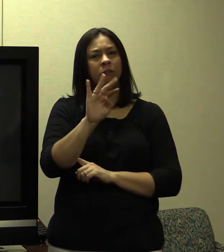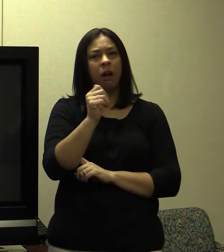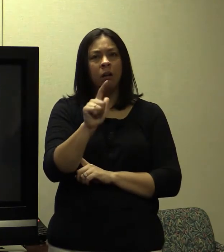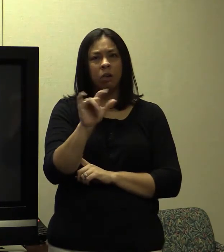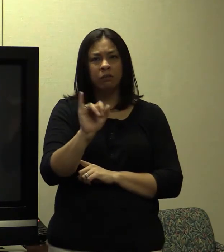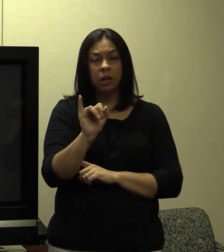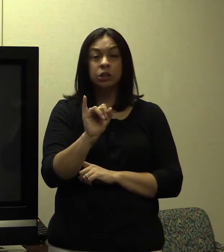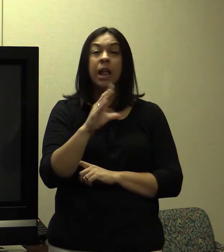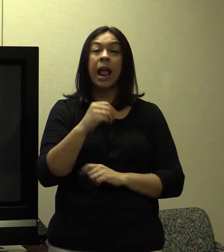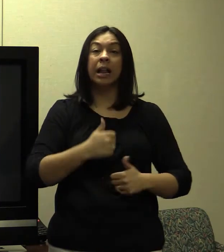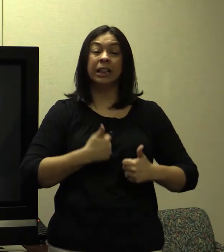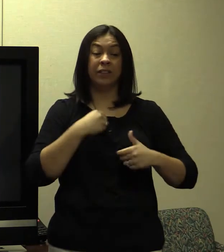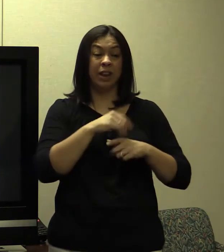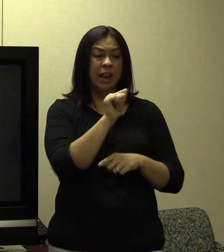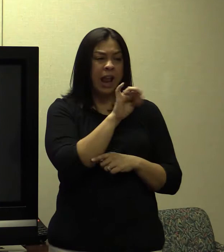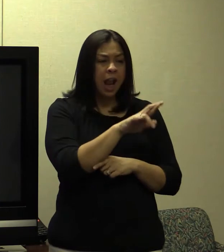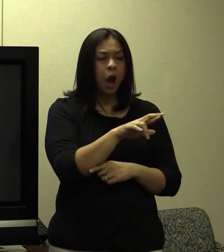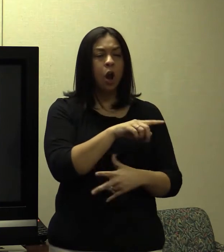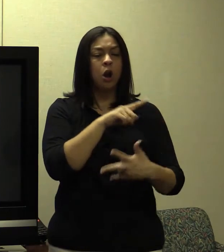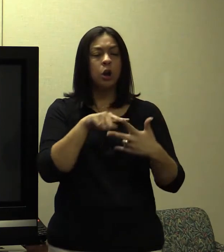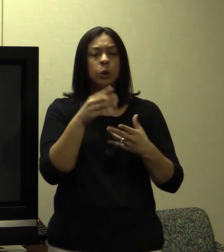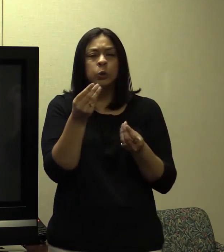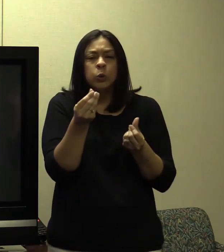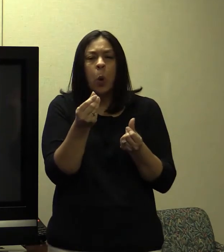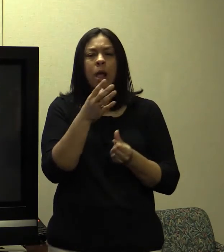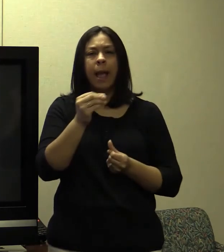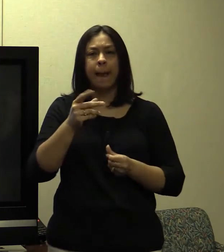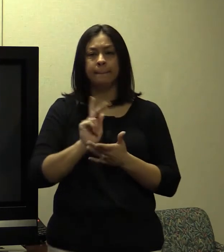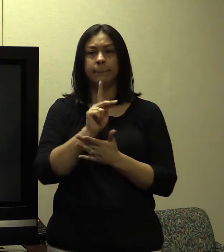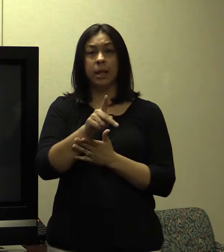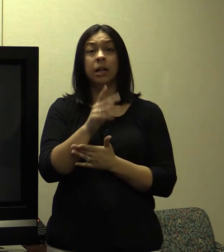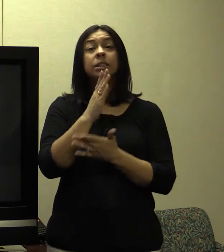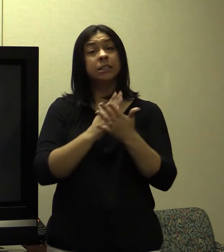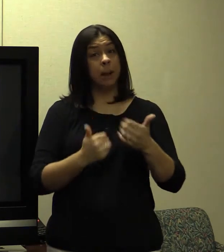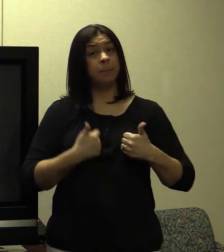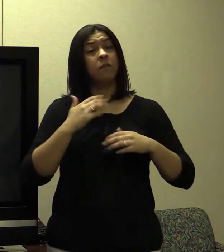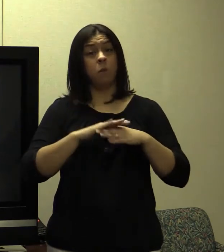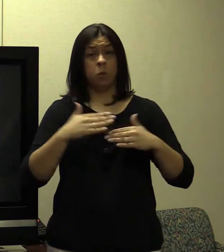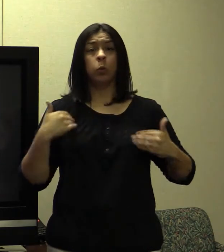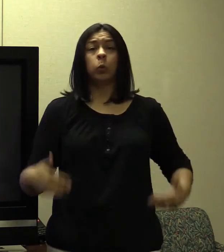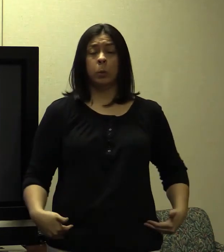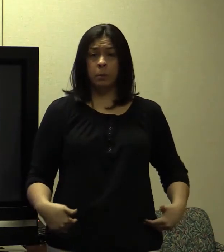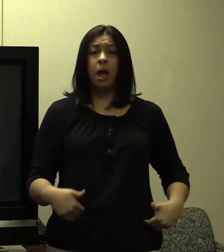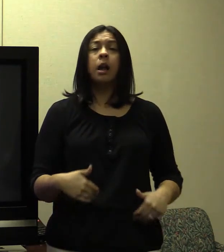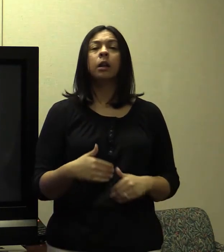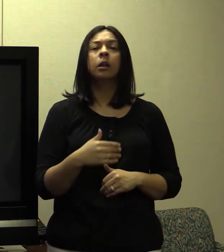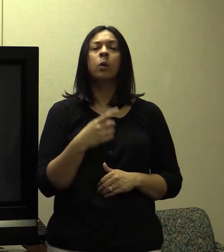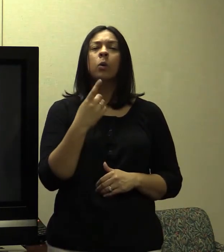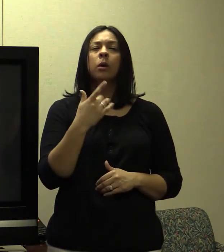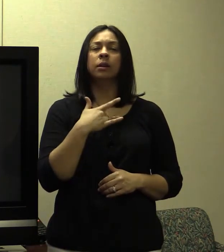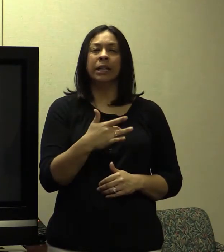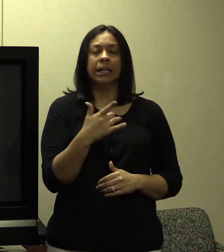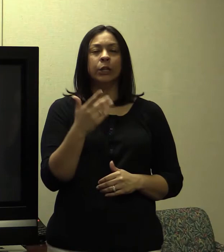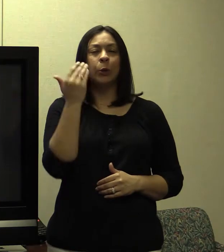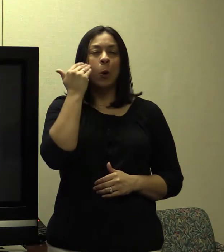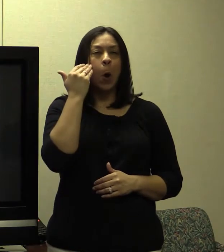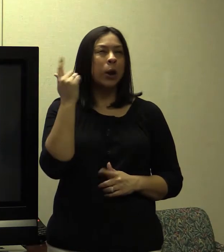in air, soil, and plants, and some do live on the human body. One of the more common ones is athlete's foot, which is very,